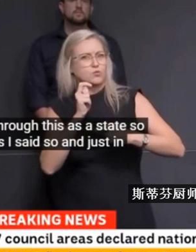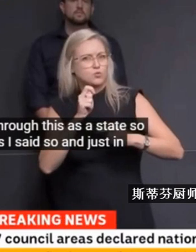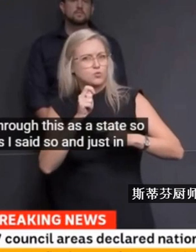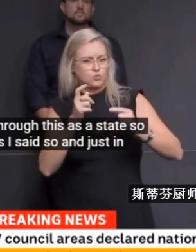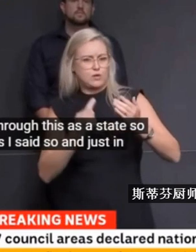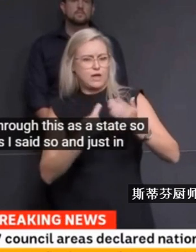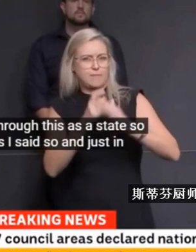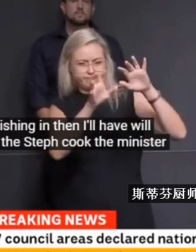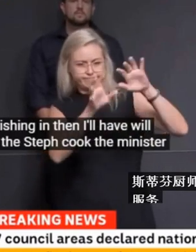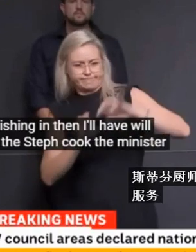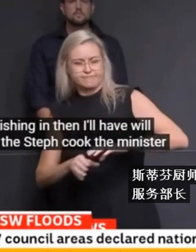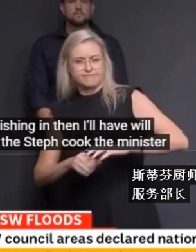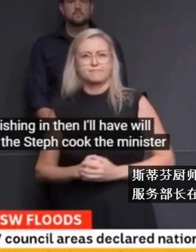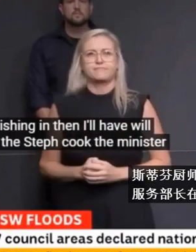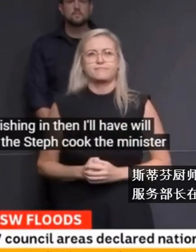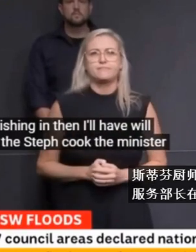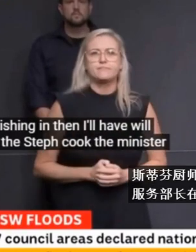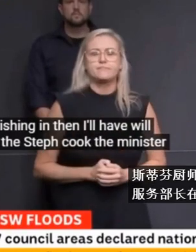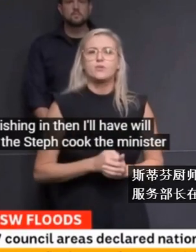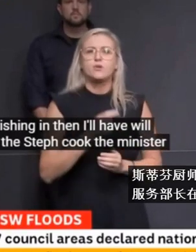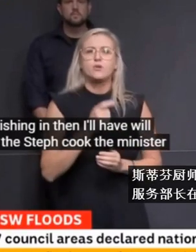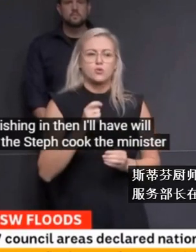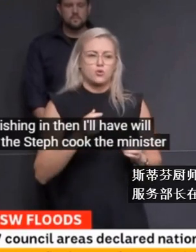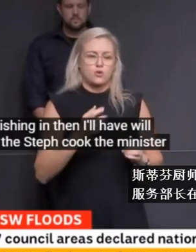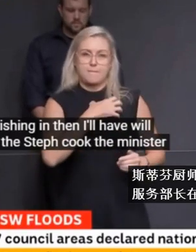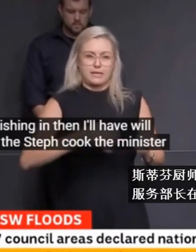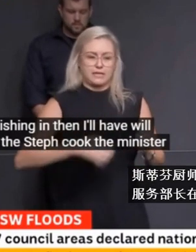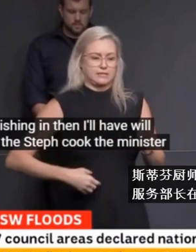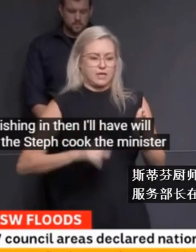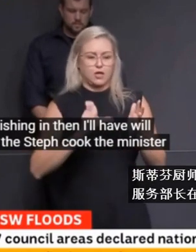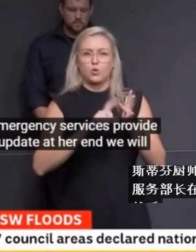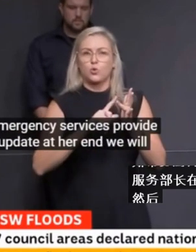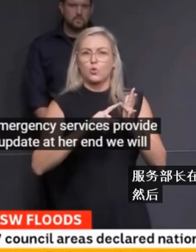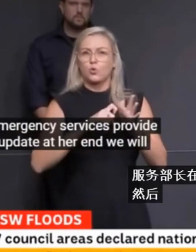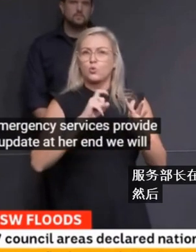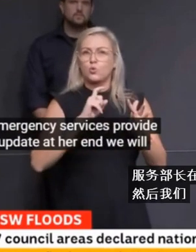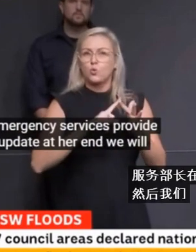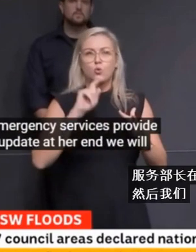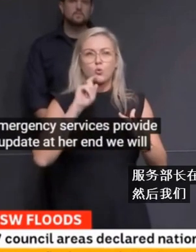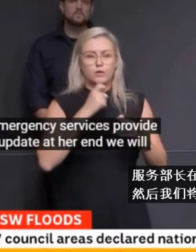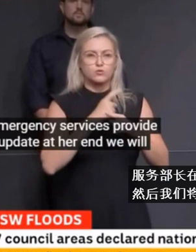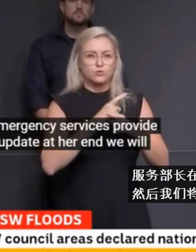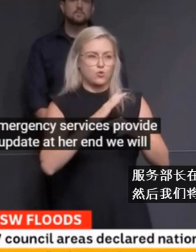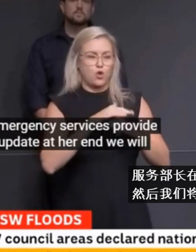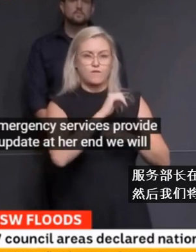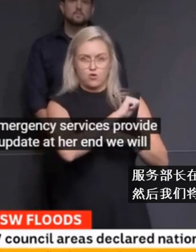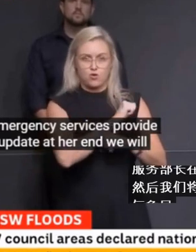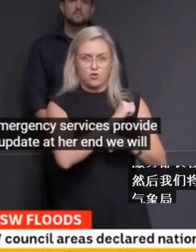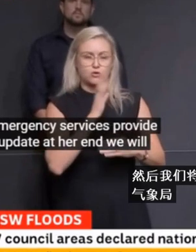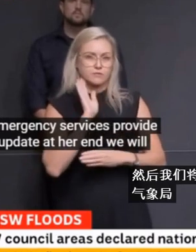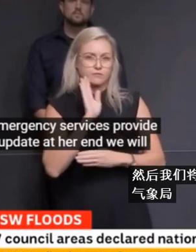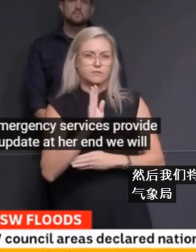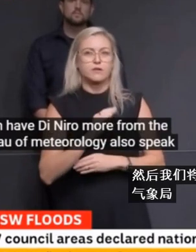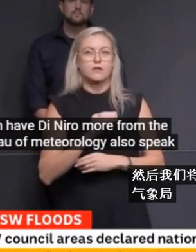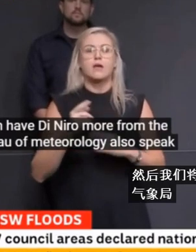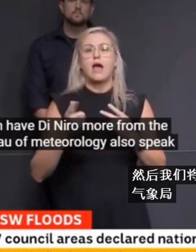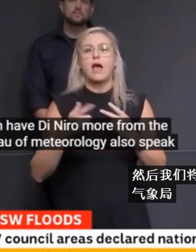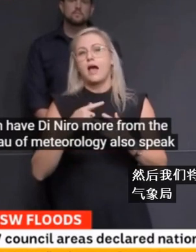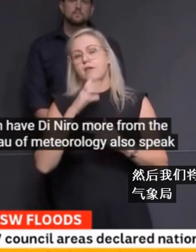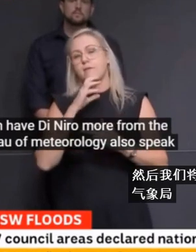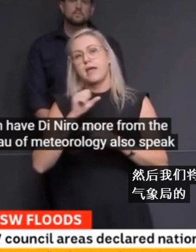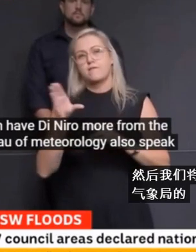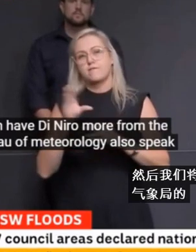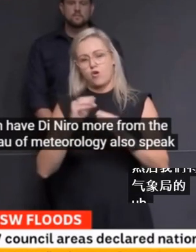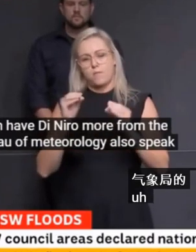Steph Cook, the Minister for Emergency Services, provide an update at her end. We will then have Dean Naramore from the Bureau of